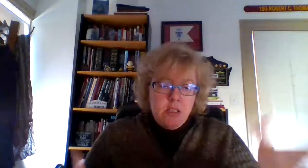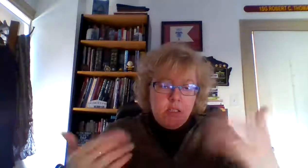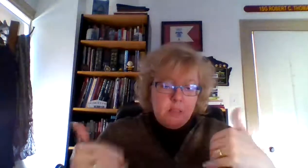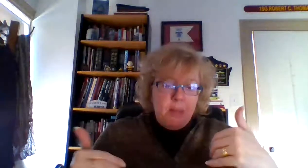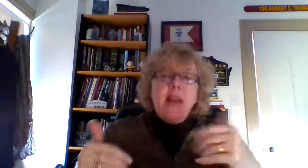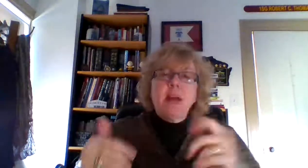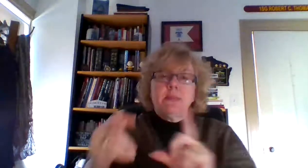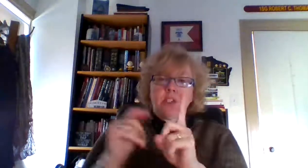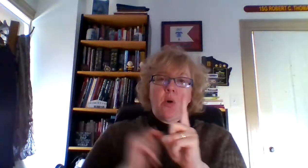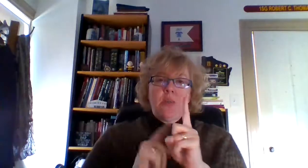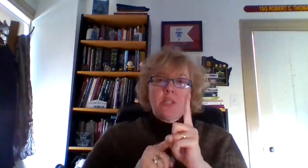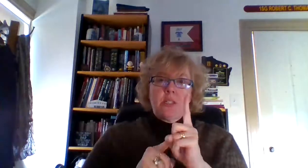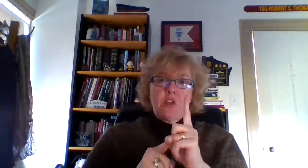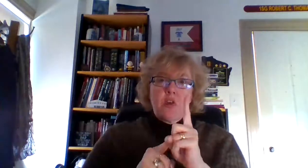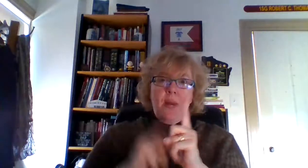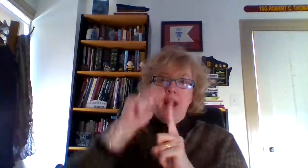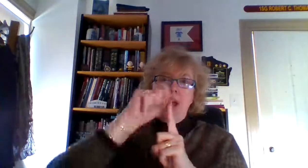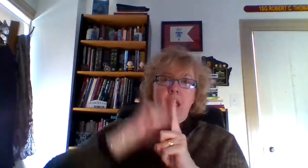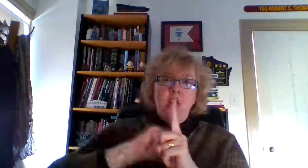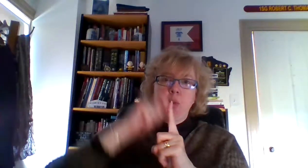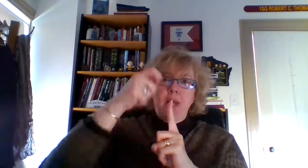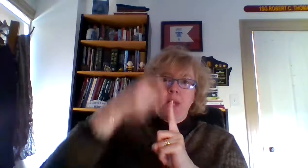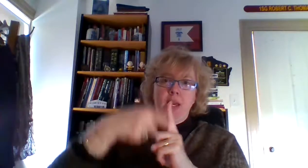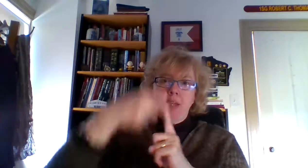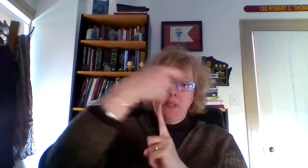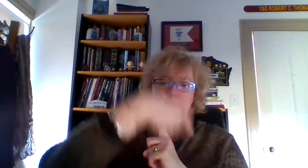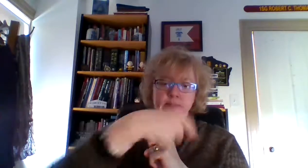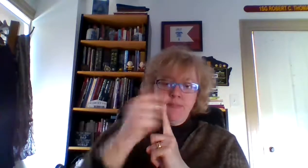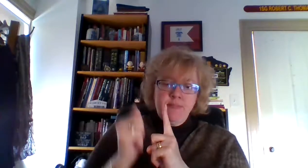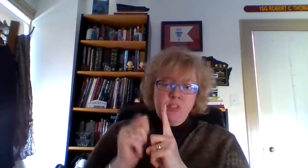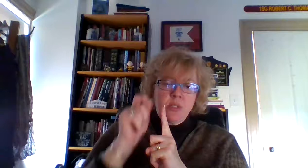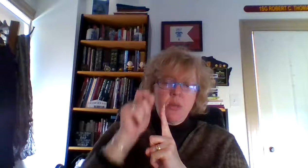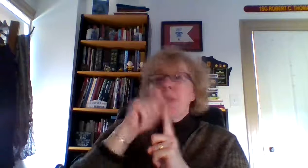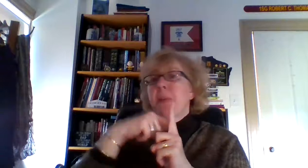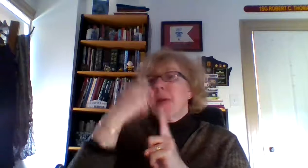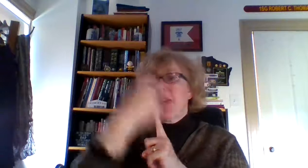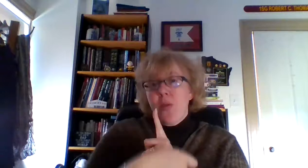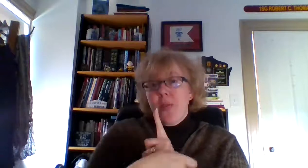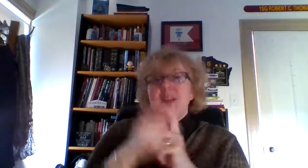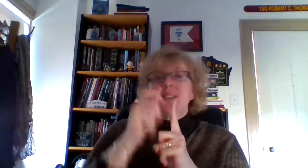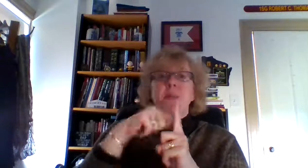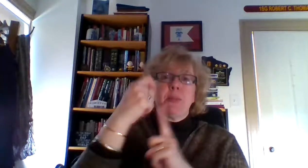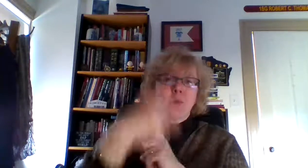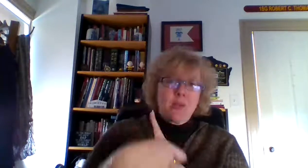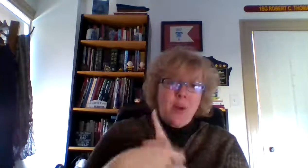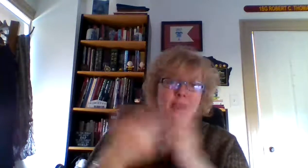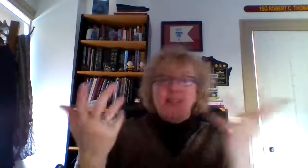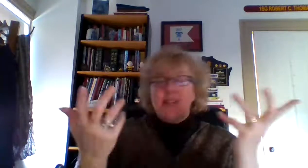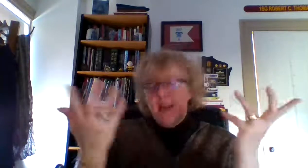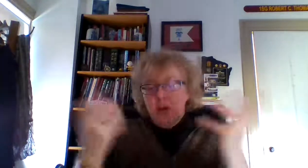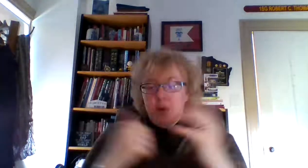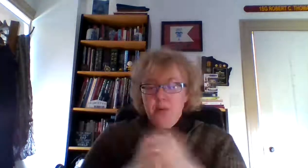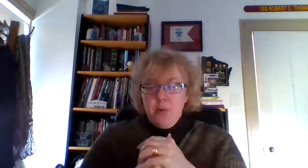is banana. So this is your banana and you're peeling it. So some people peel the whole thing. Some people do it twice. Whatever you wanted.